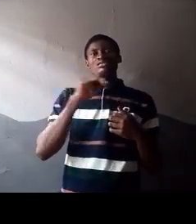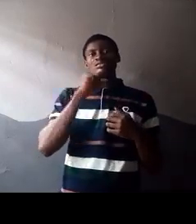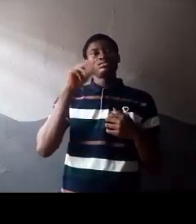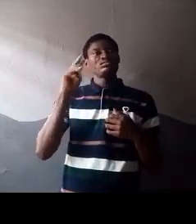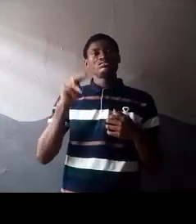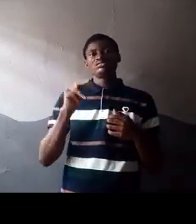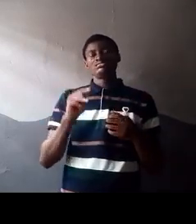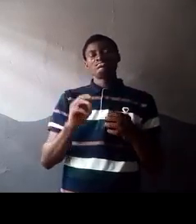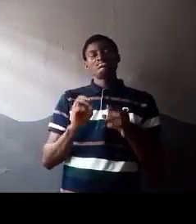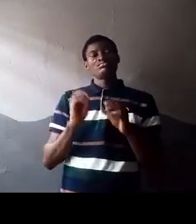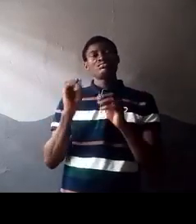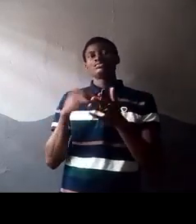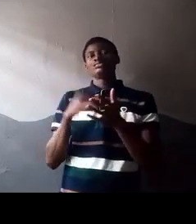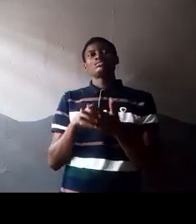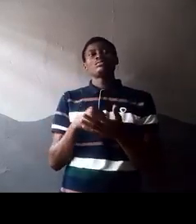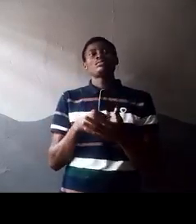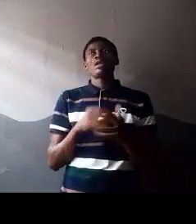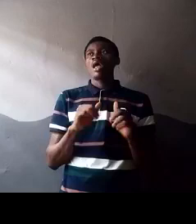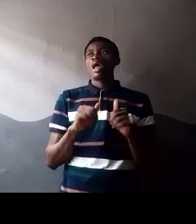How is it linked to your project?